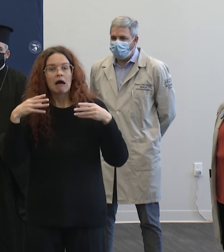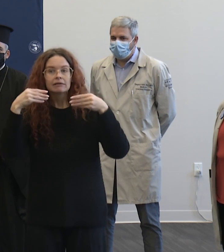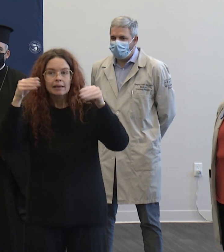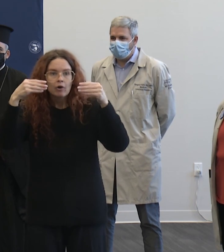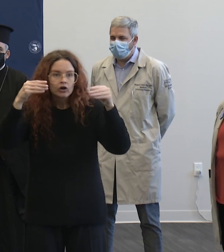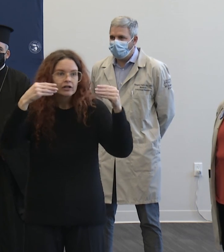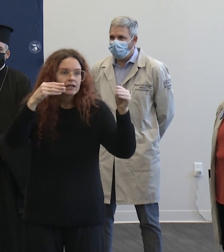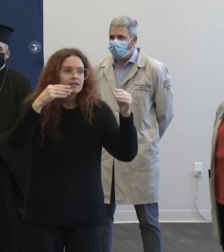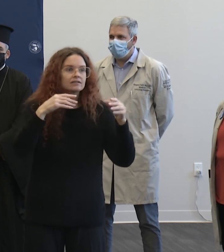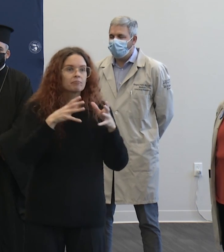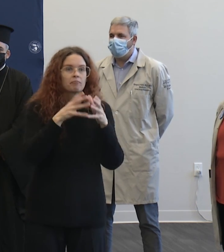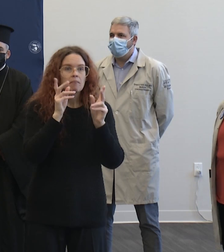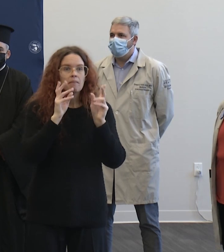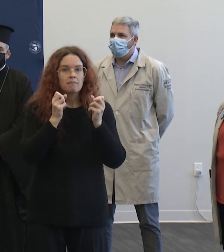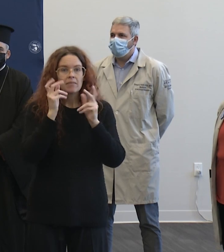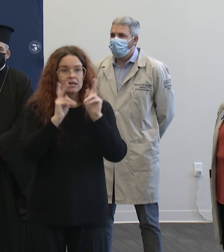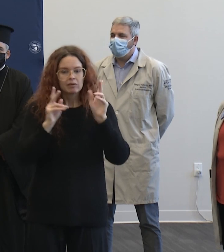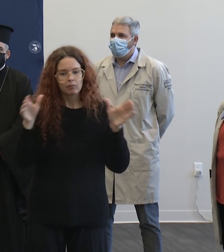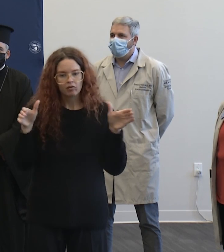too.